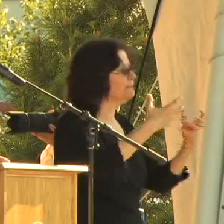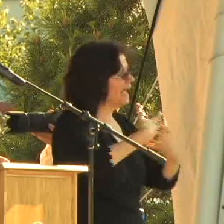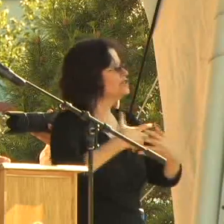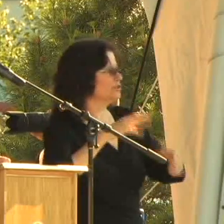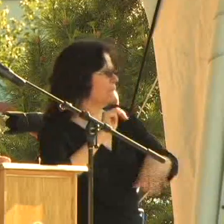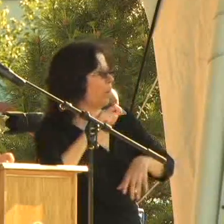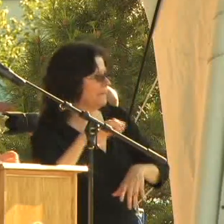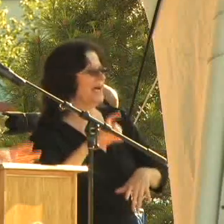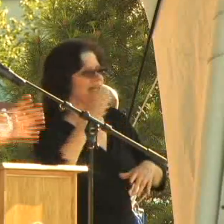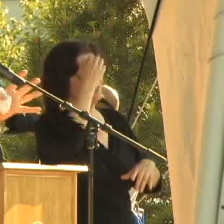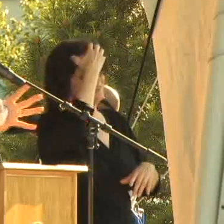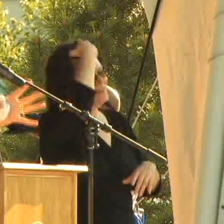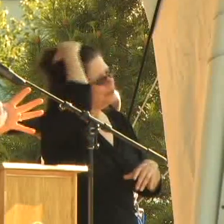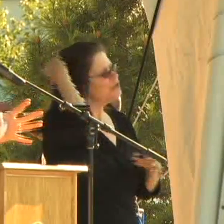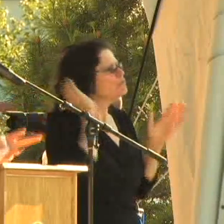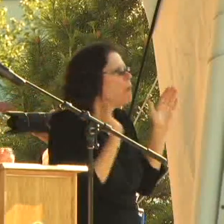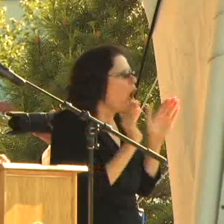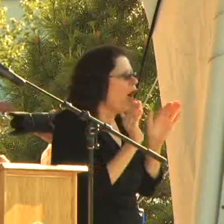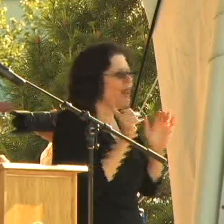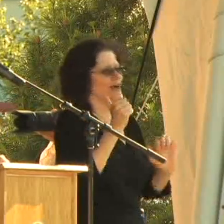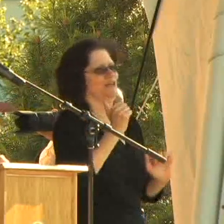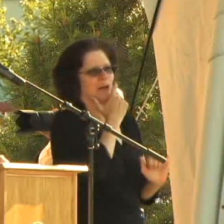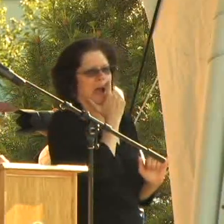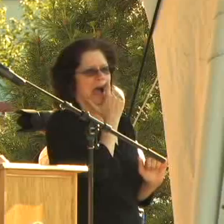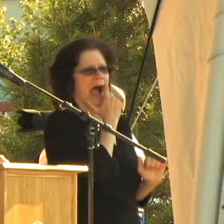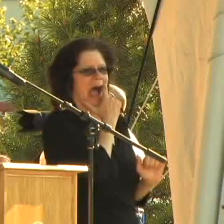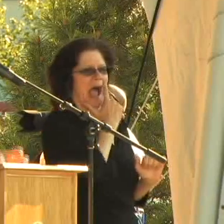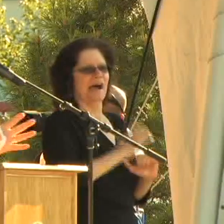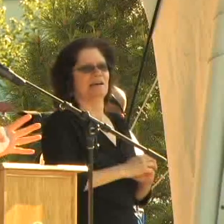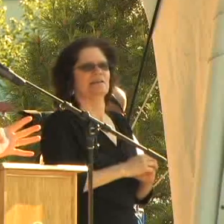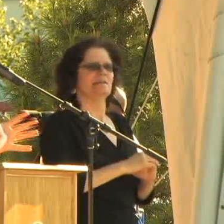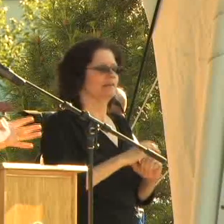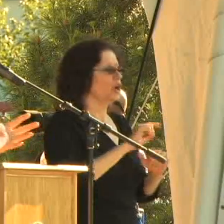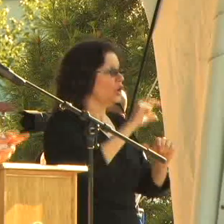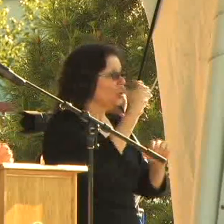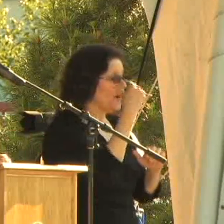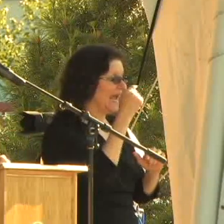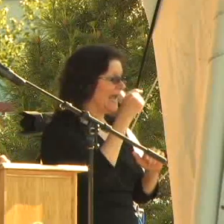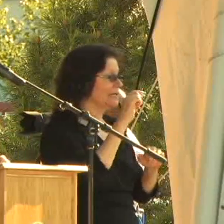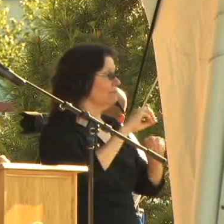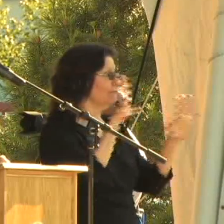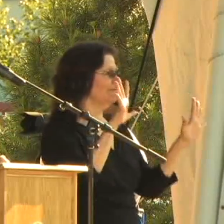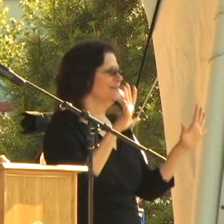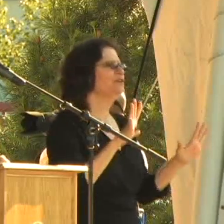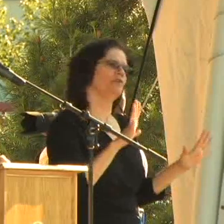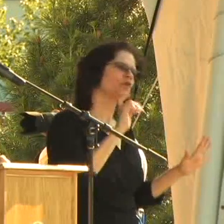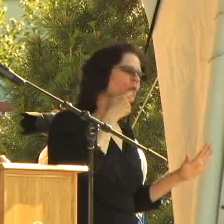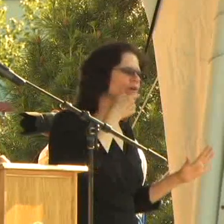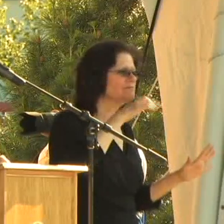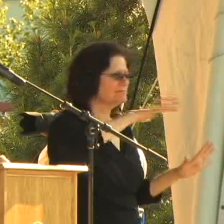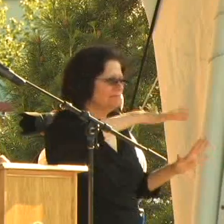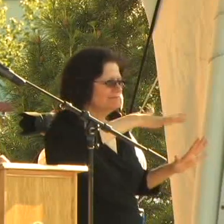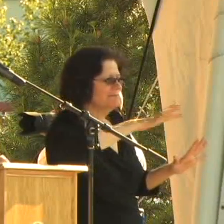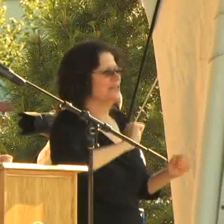moped. It's just smaller. And it's neon green, which is cool-ish.